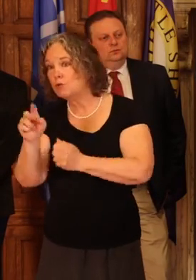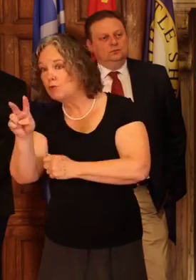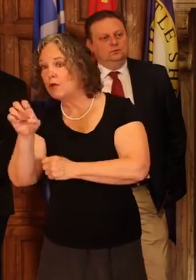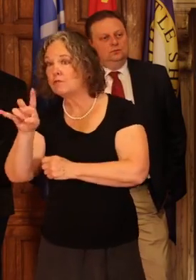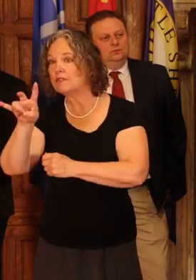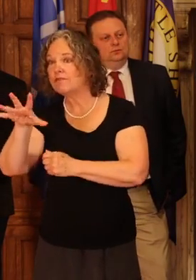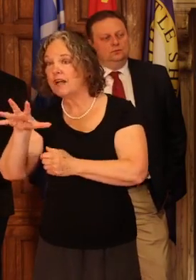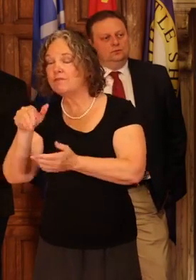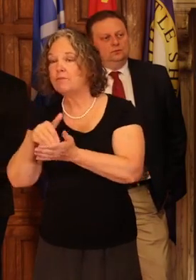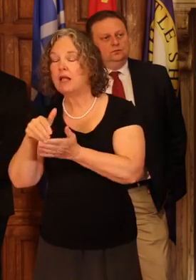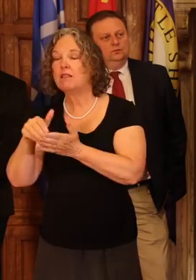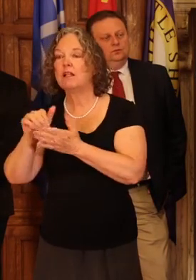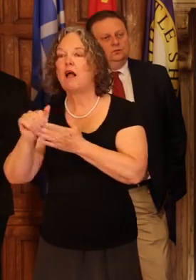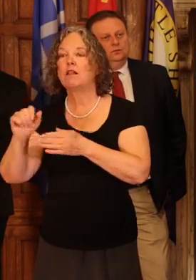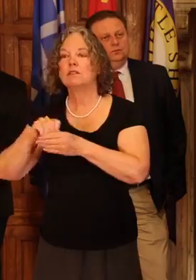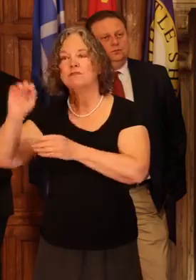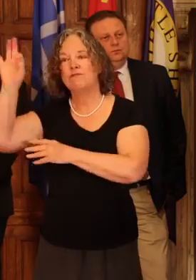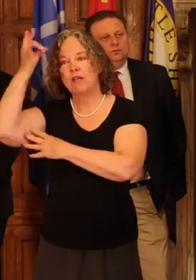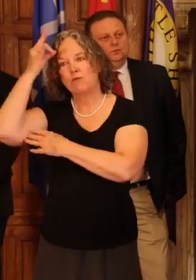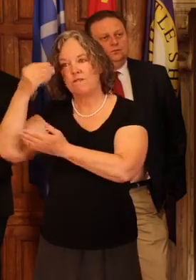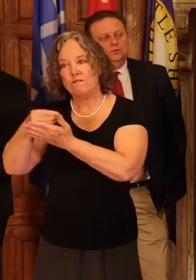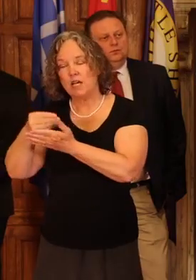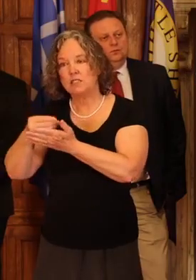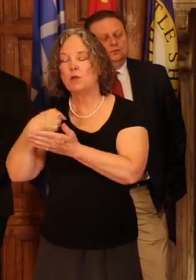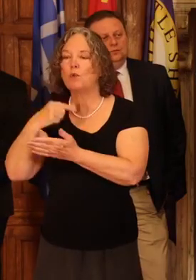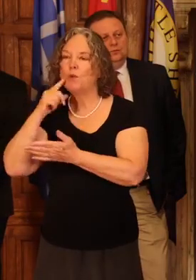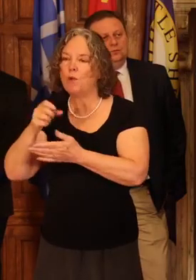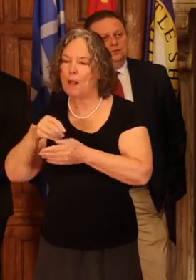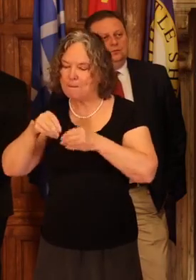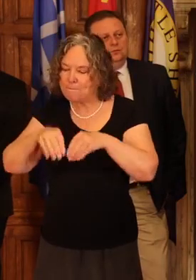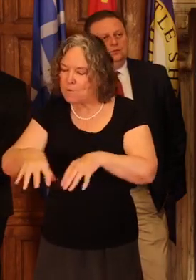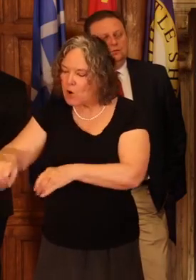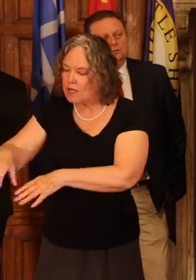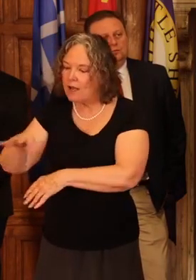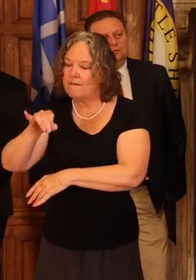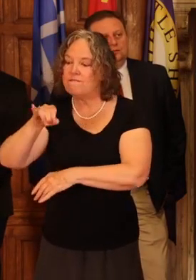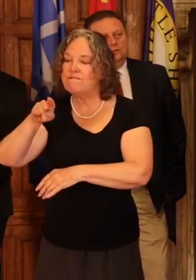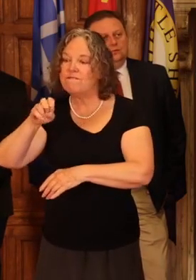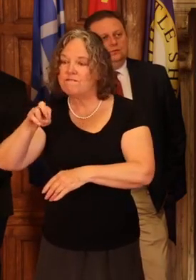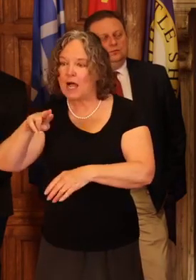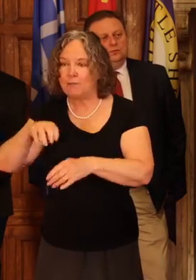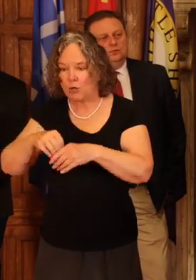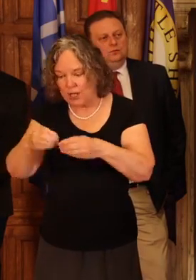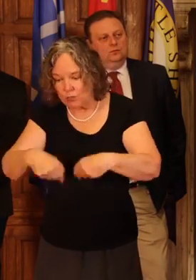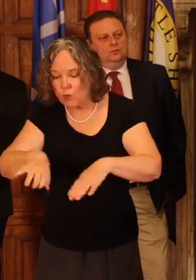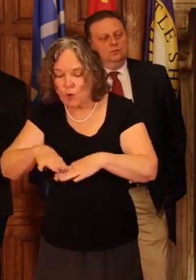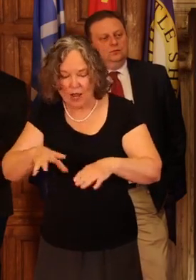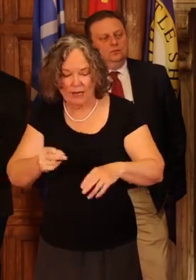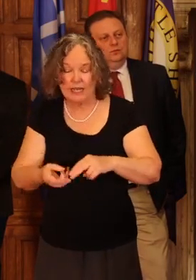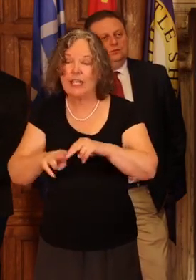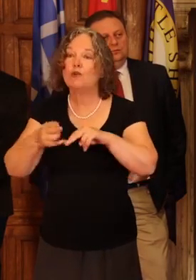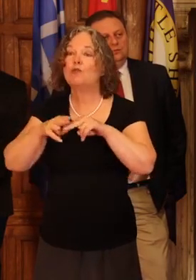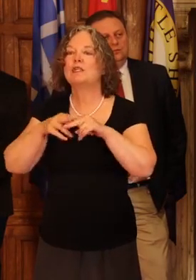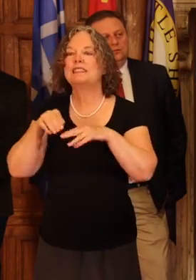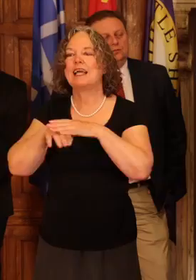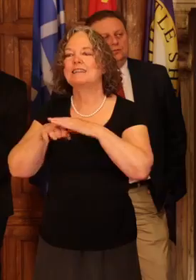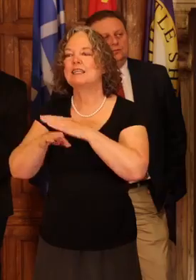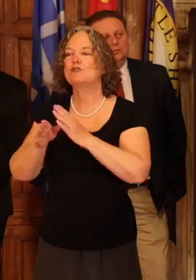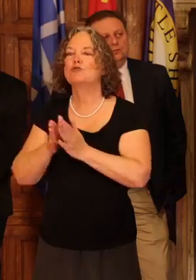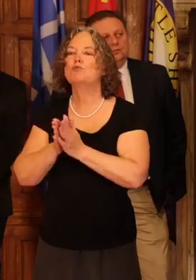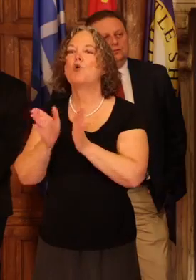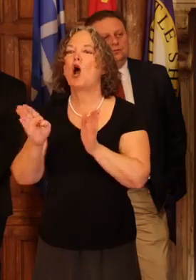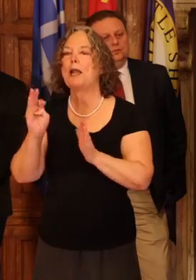million in federal funds, we will get fiber in the ground and increase access to high-speed broadband to more